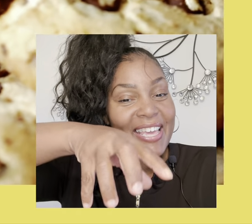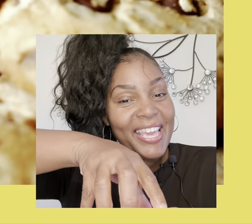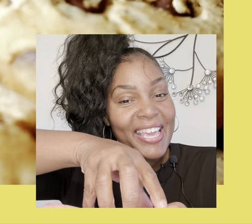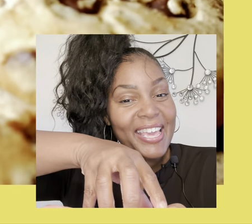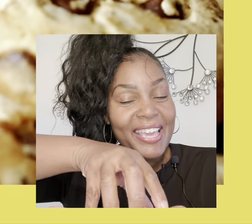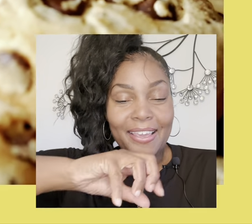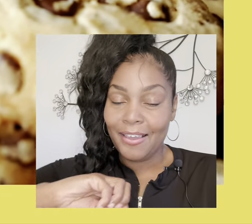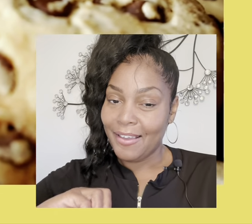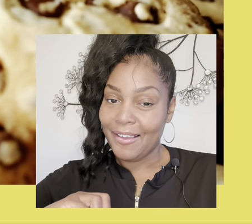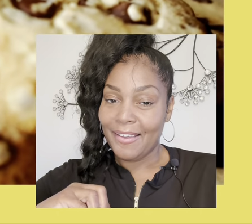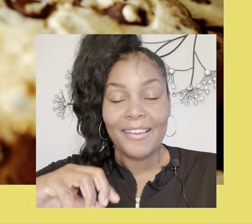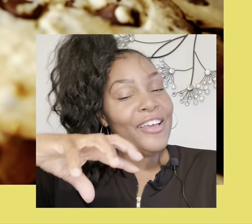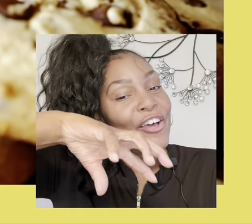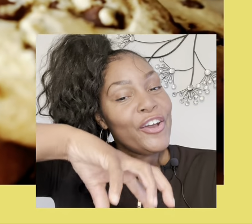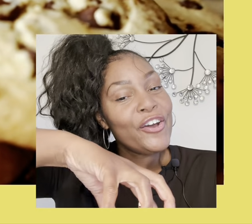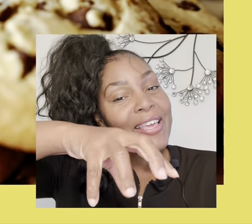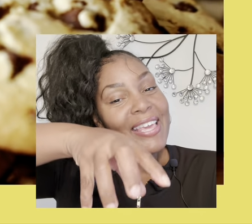Cookie.